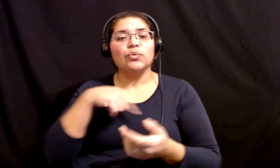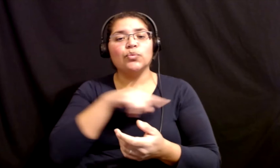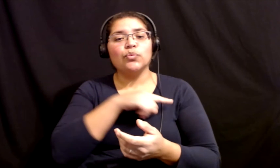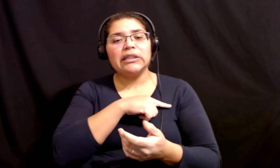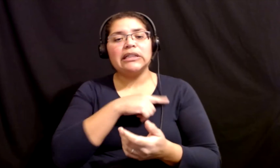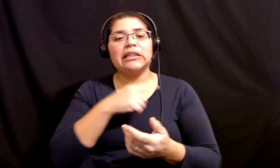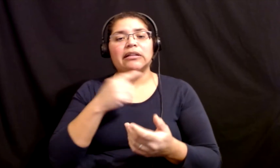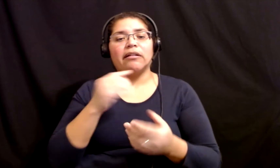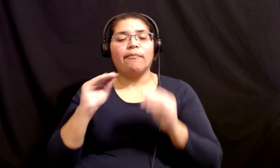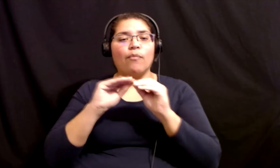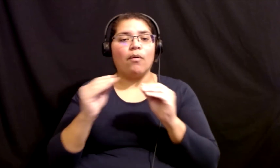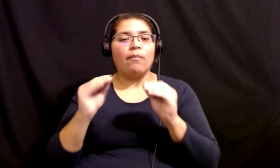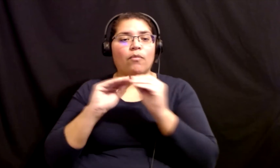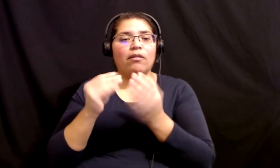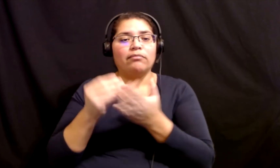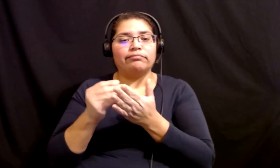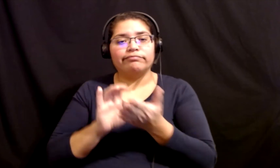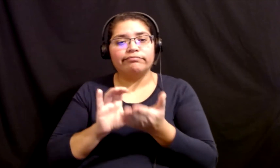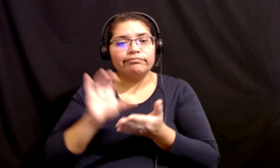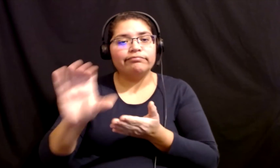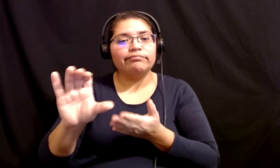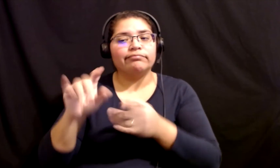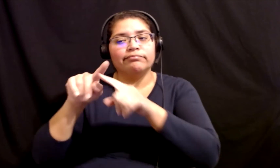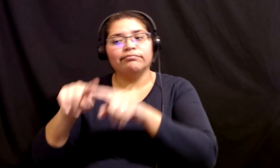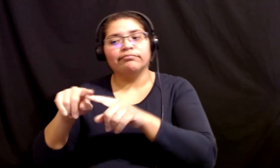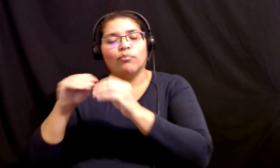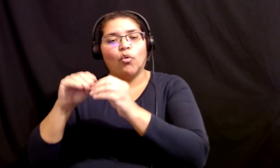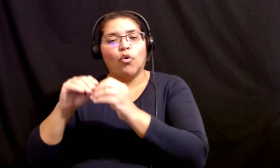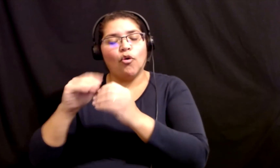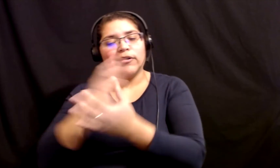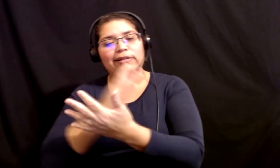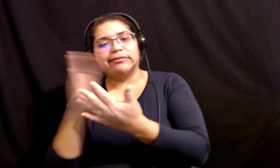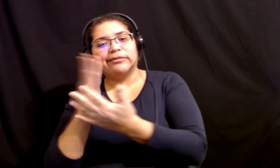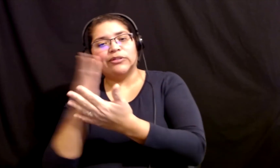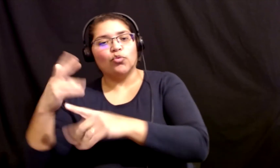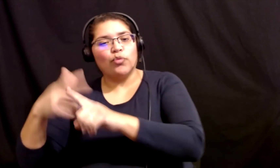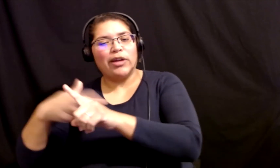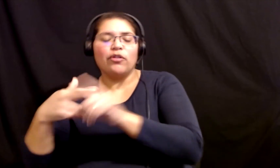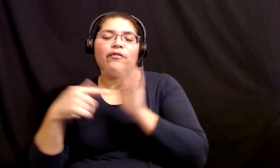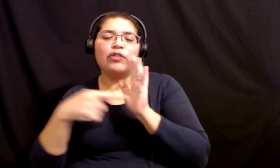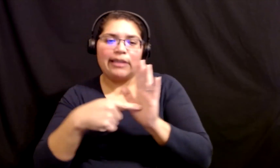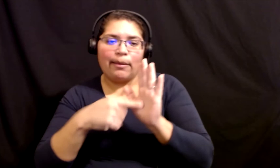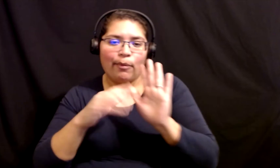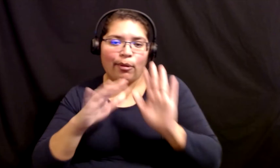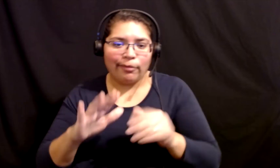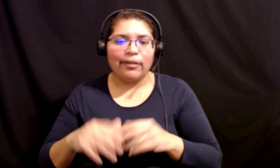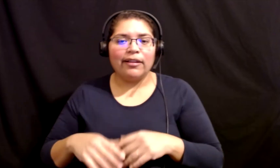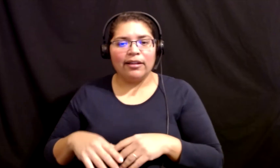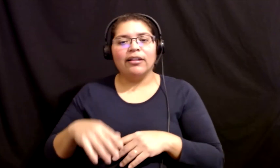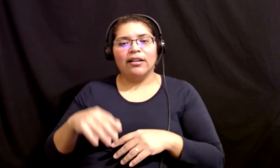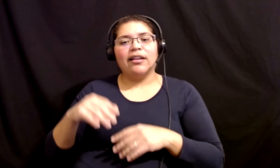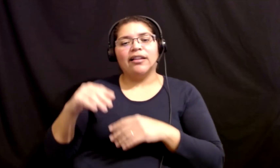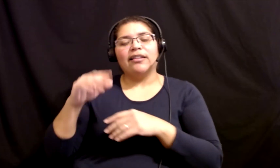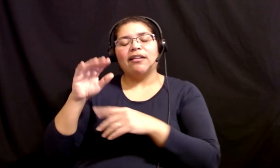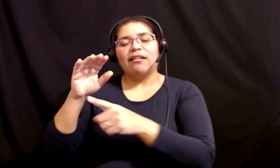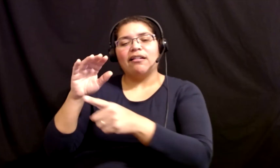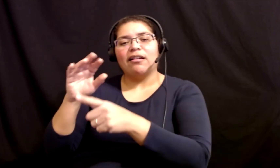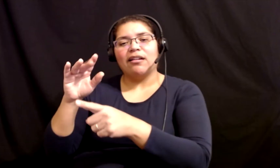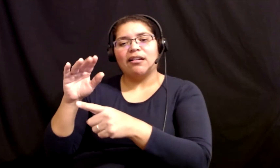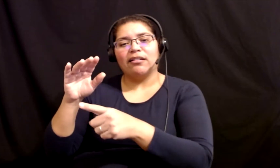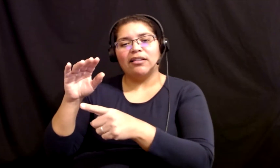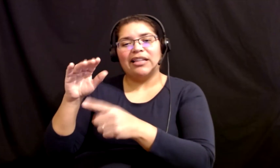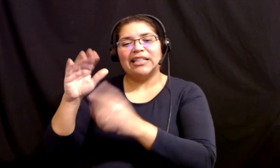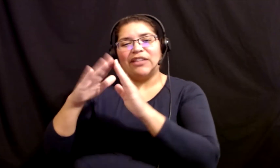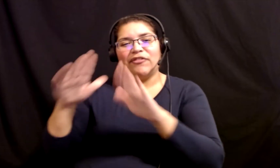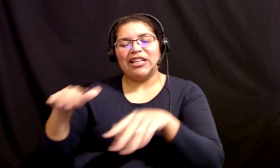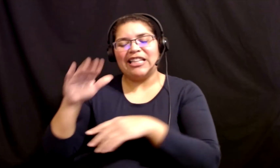more and more investment into rental, and so just as an example, the Colorado Division of Housing in the last 2